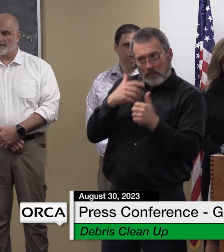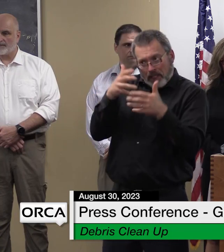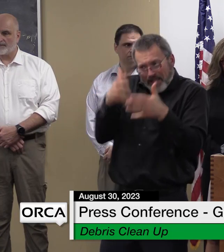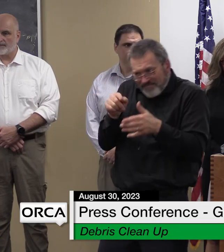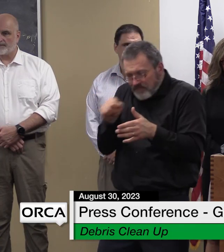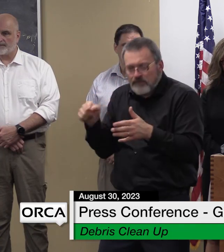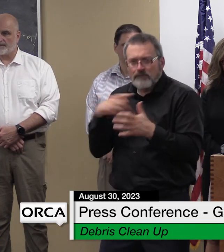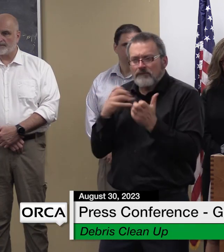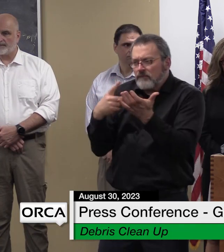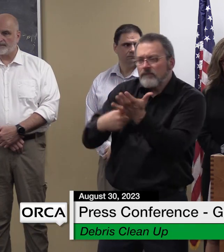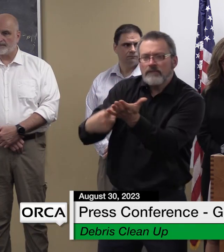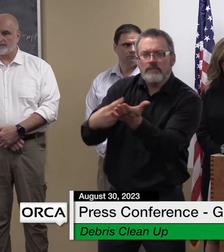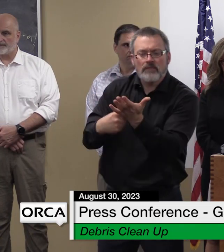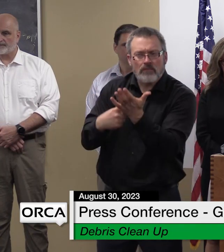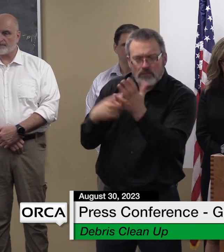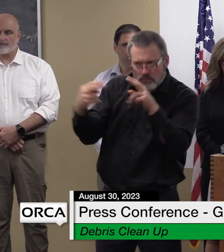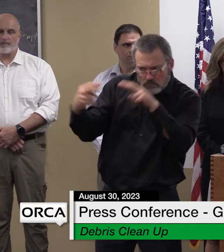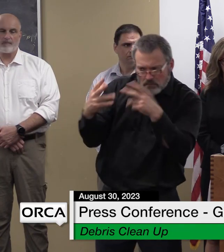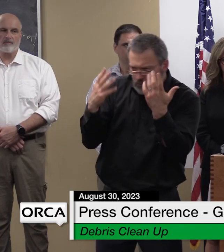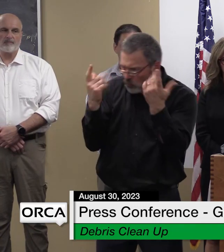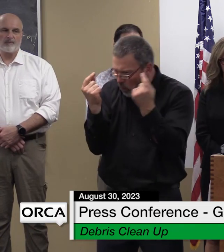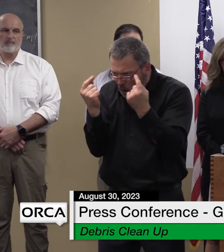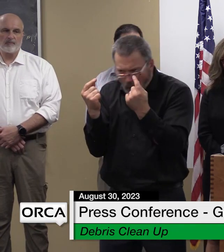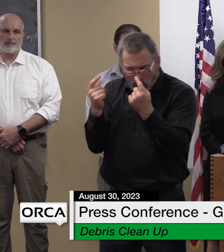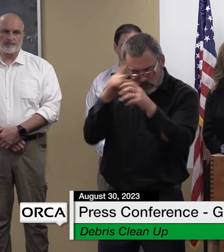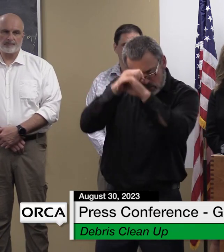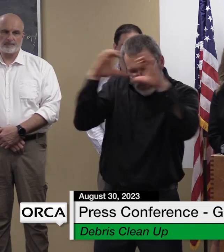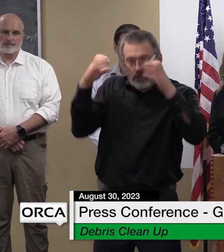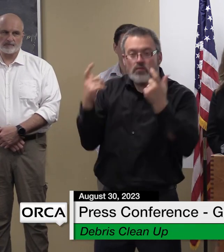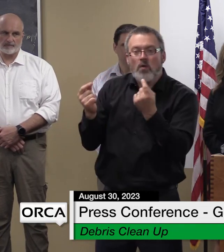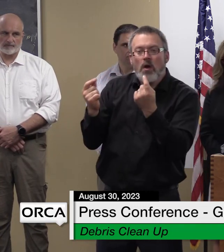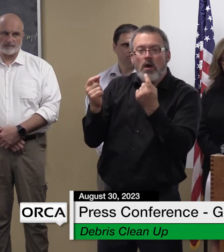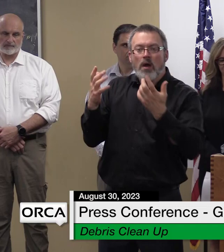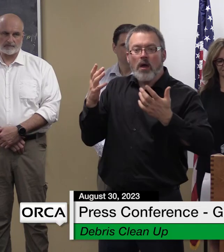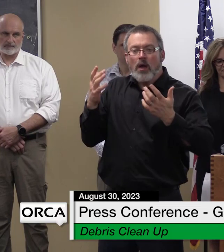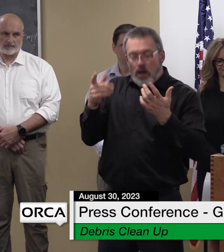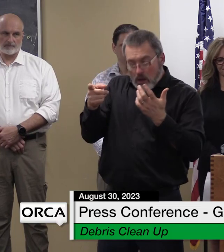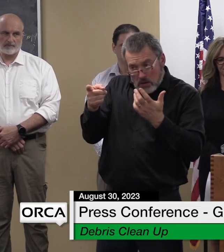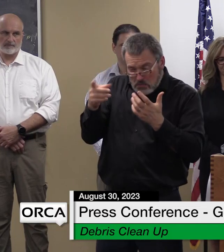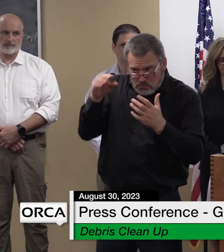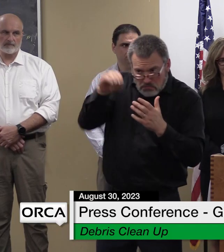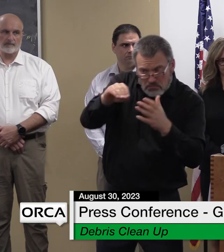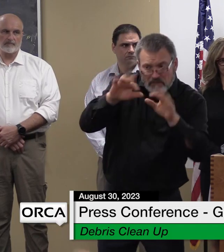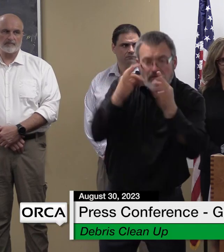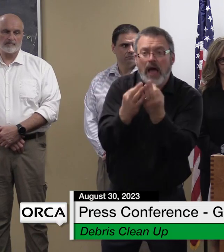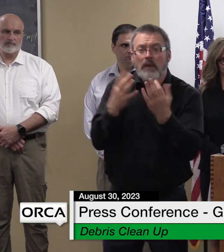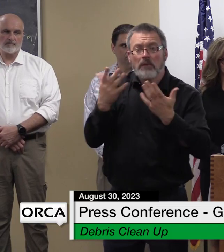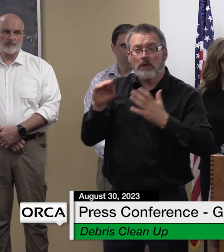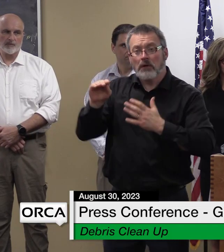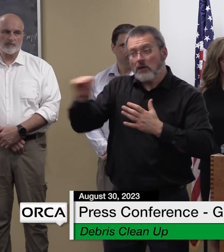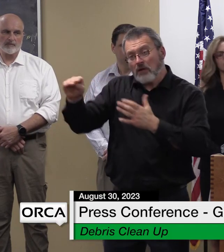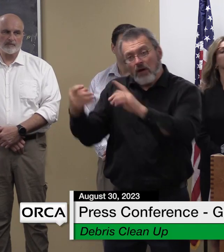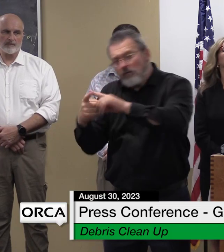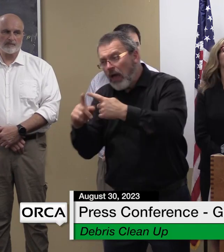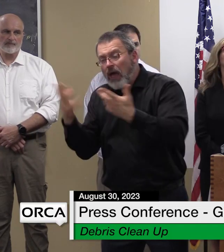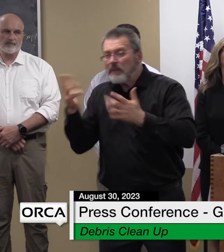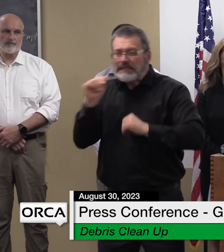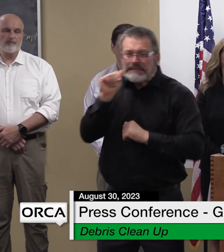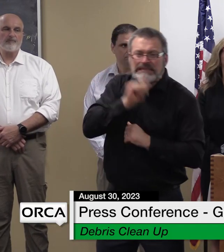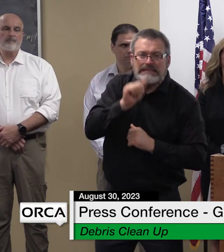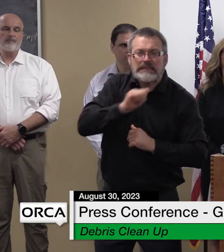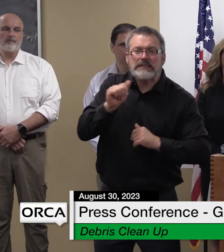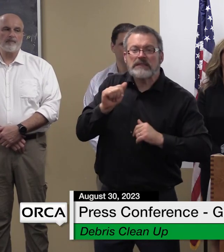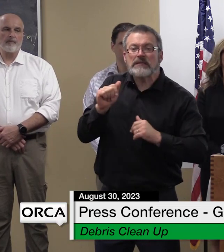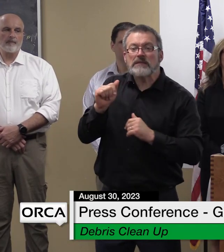they need our assistance. So if they're living with a relative and the relative's kind enough to put up with them for a couple months, but they realize they need something for a